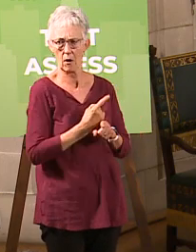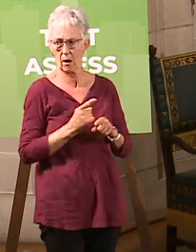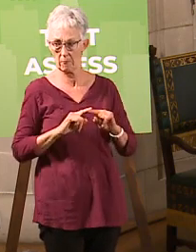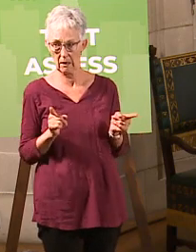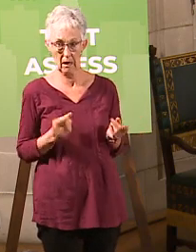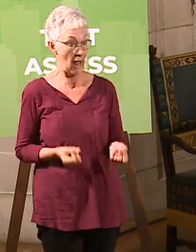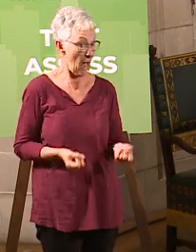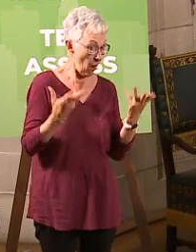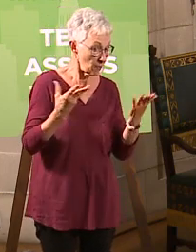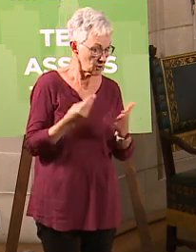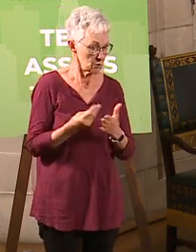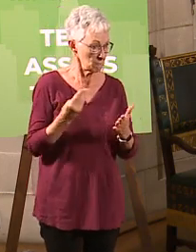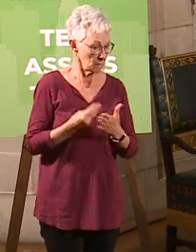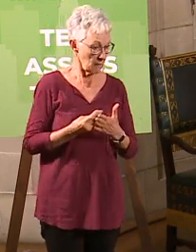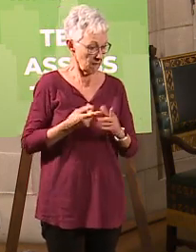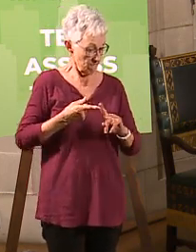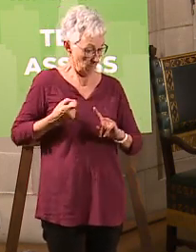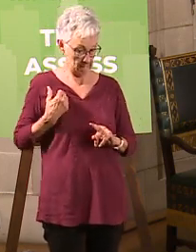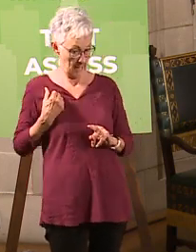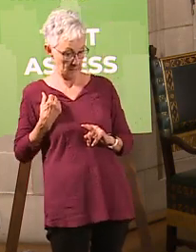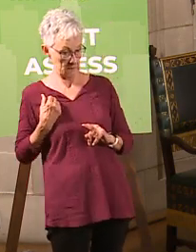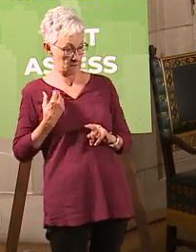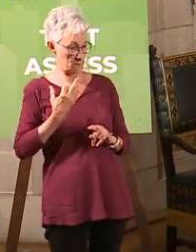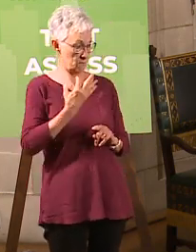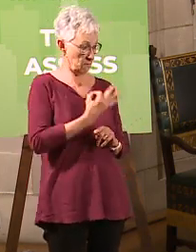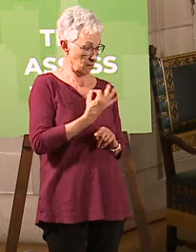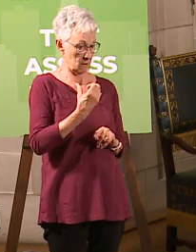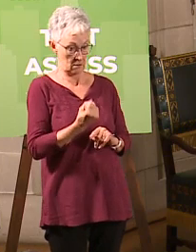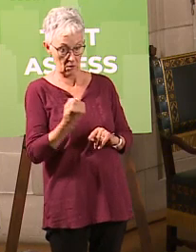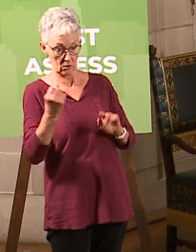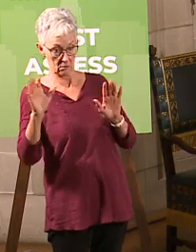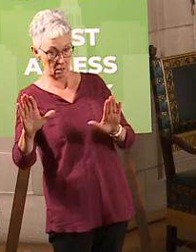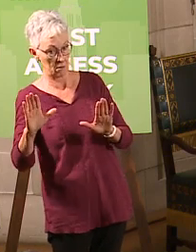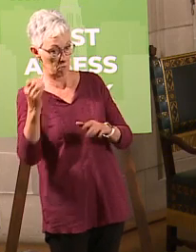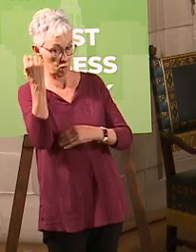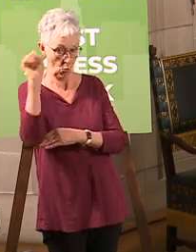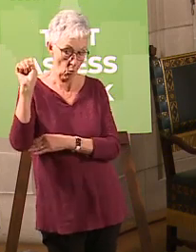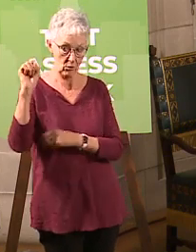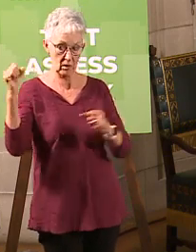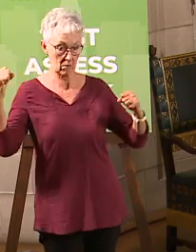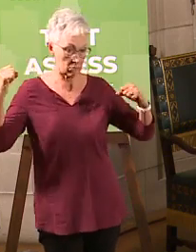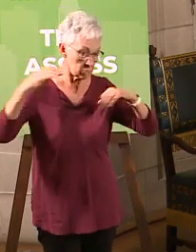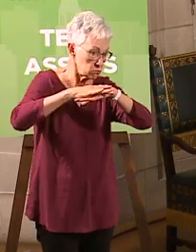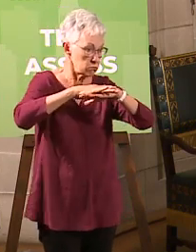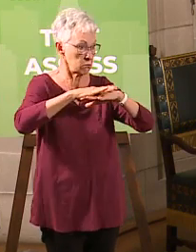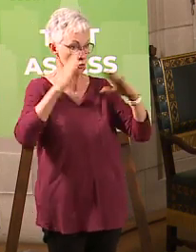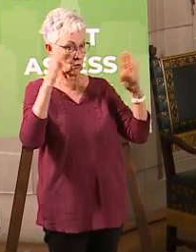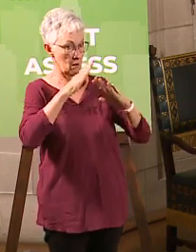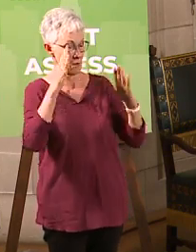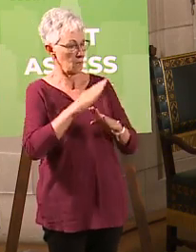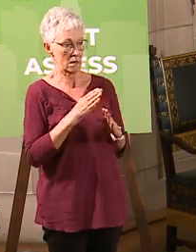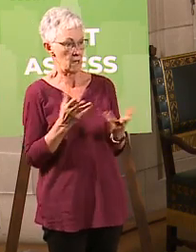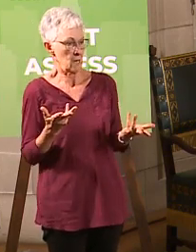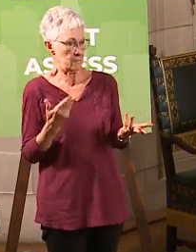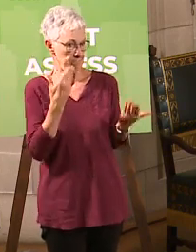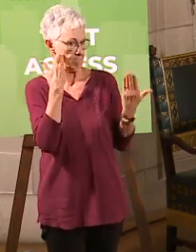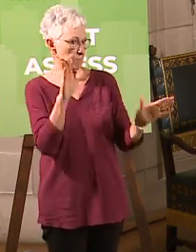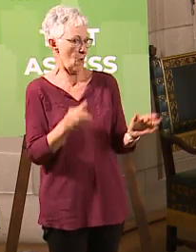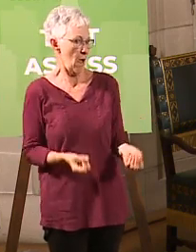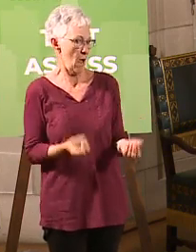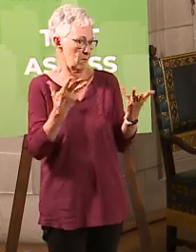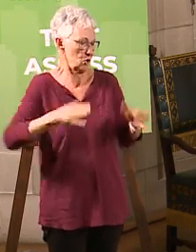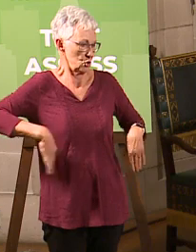How much overtime has the State Patrol accumulated so far from the protests? Given the impact the pandemic has had on state revenues, how much concern is there for the state